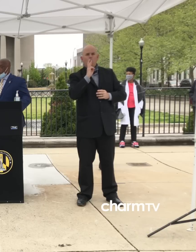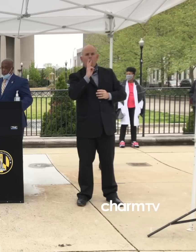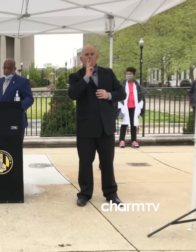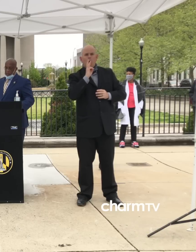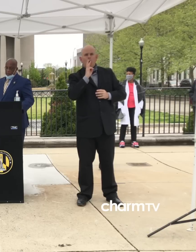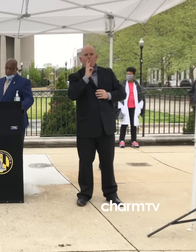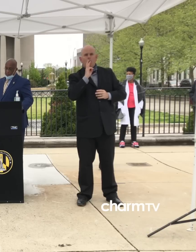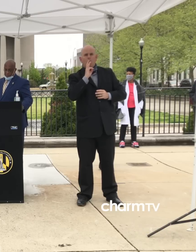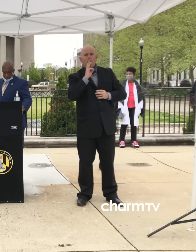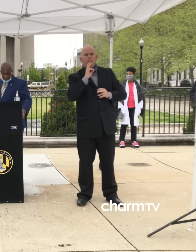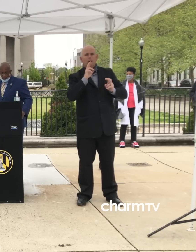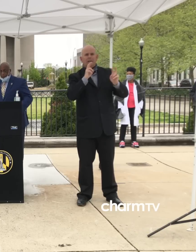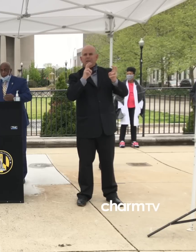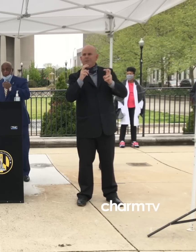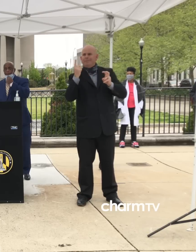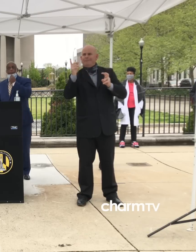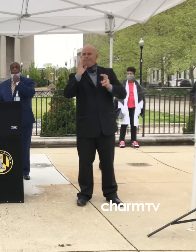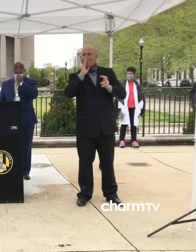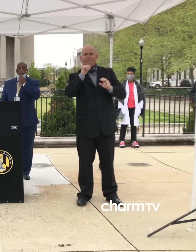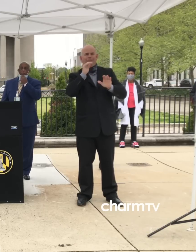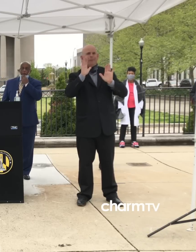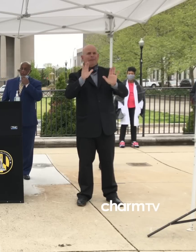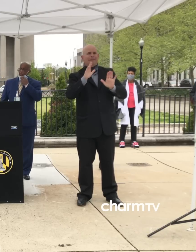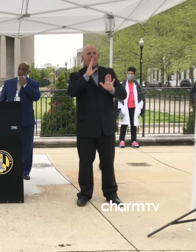Cheryl, you want to address that?